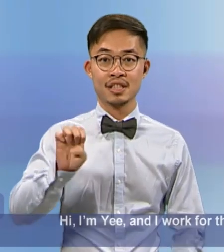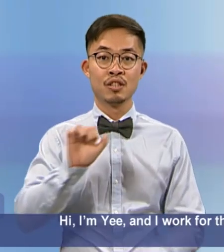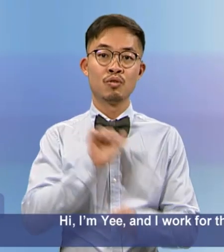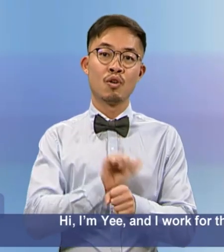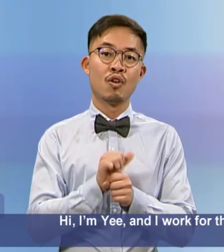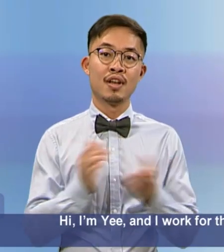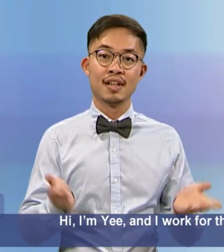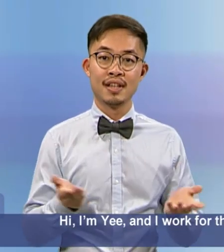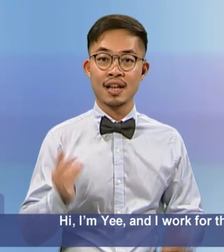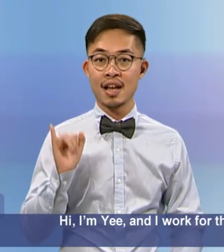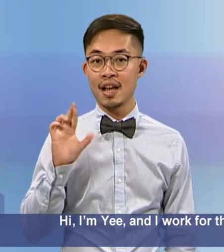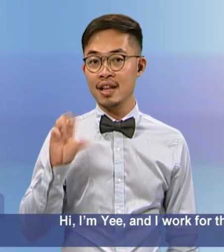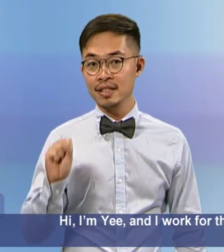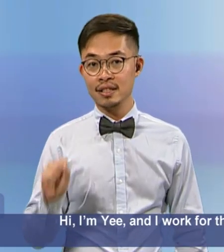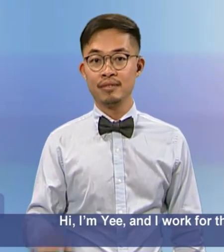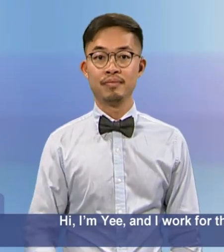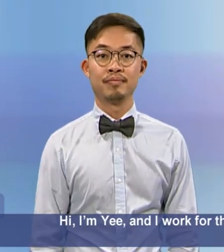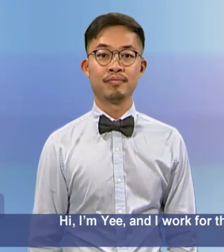Hi, I'm Yi, and I work for the IRS.